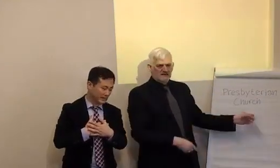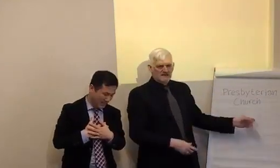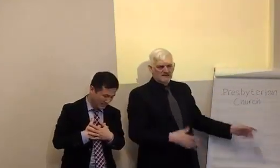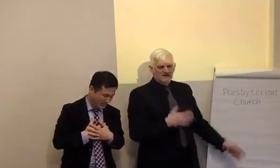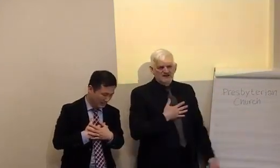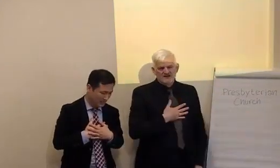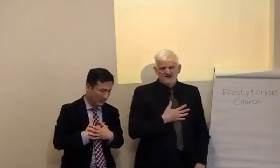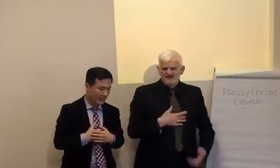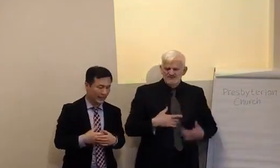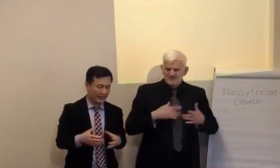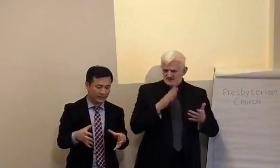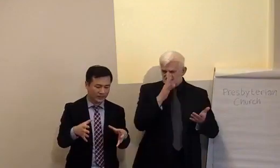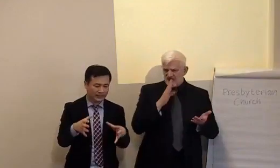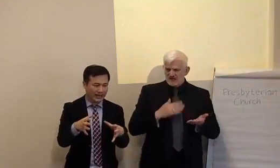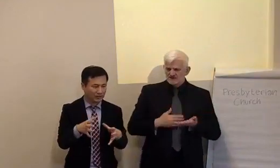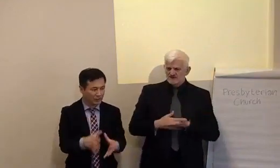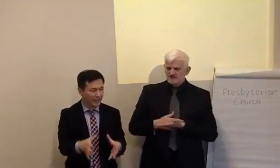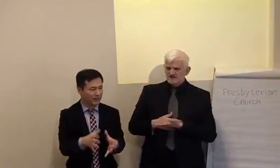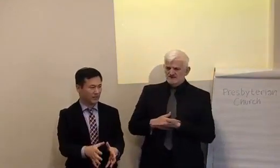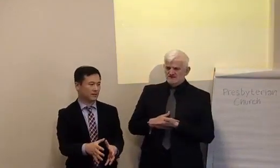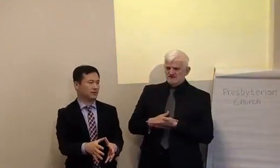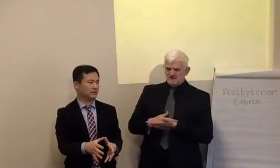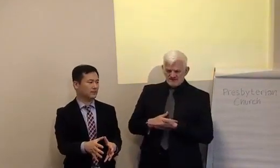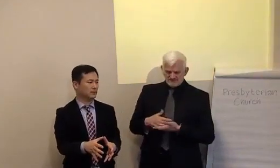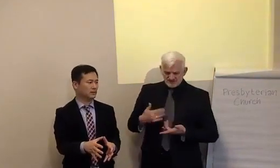sad and just isolated.